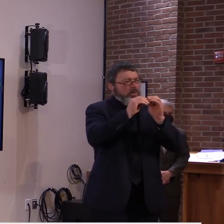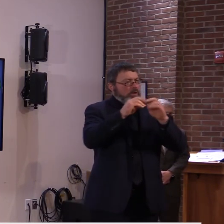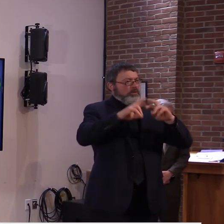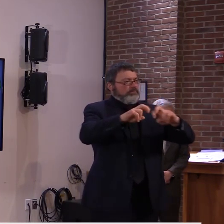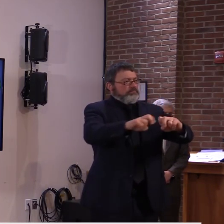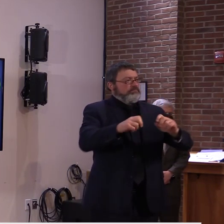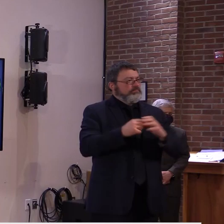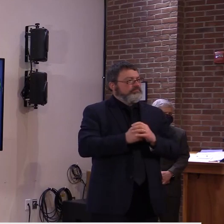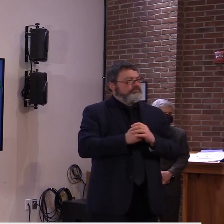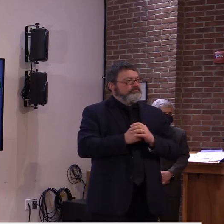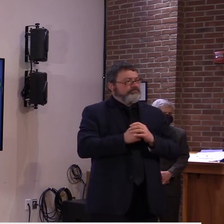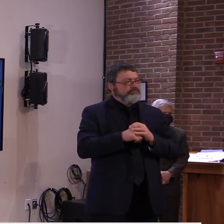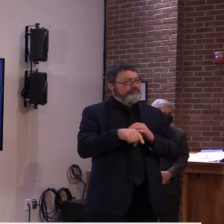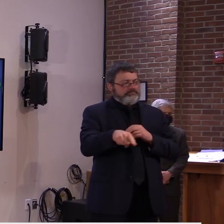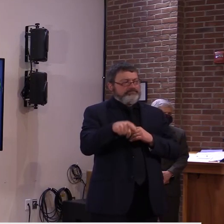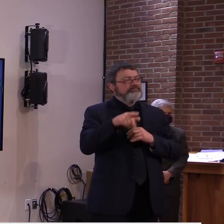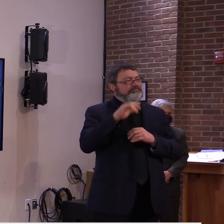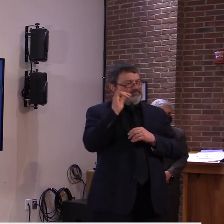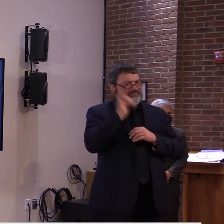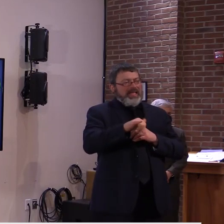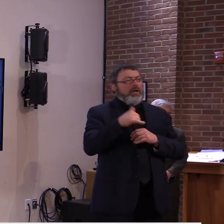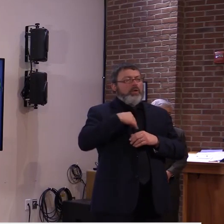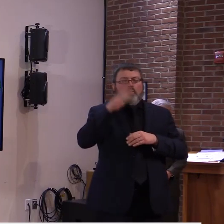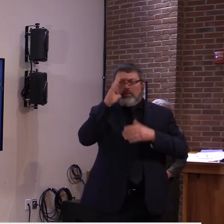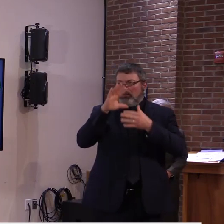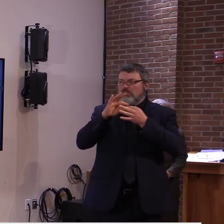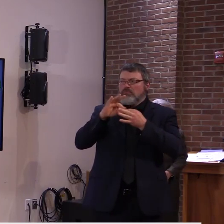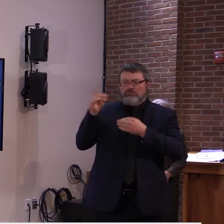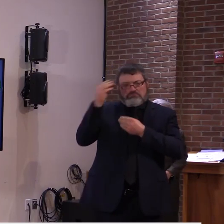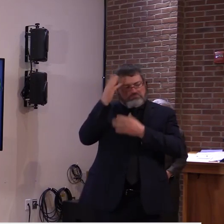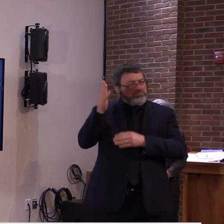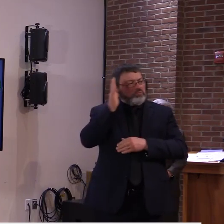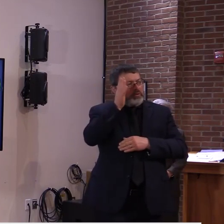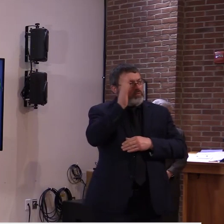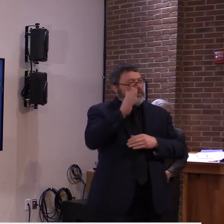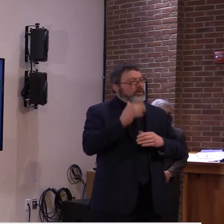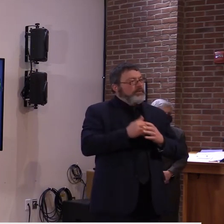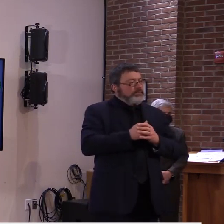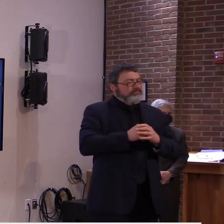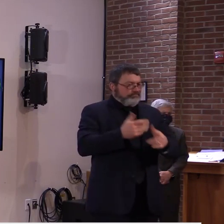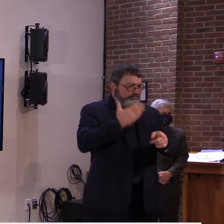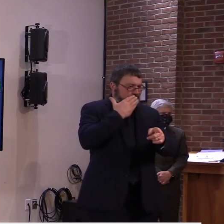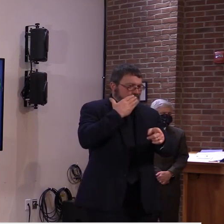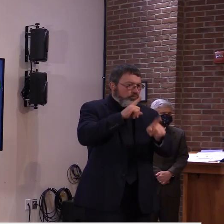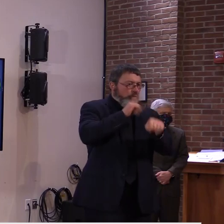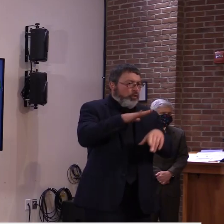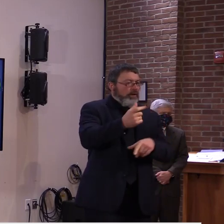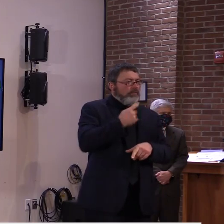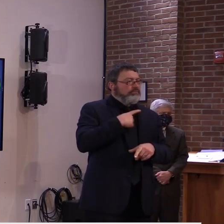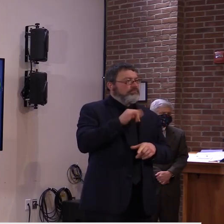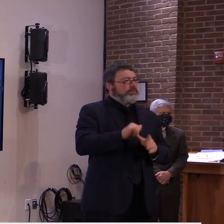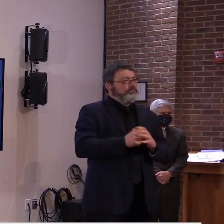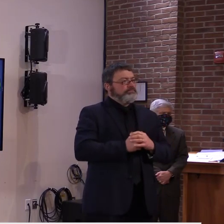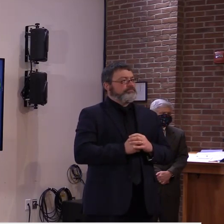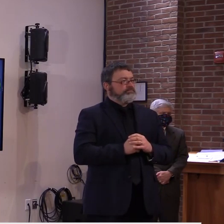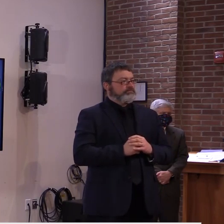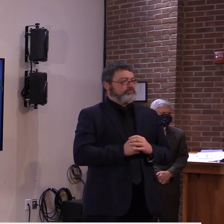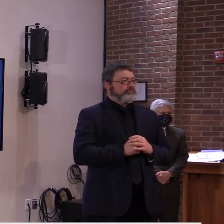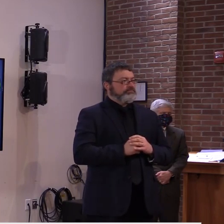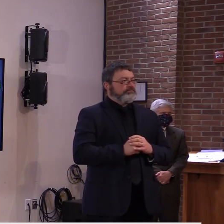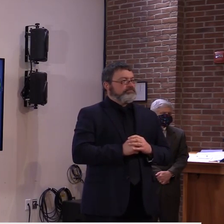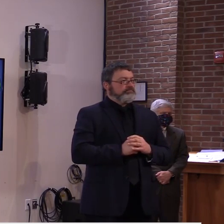can you give us any update at this point in time? And again, it's a reminder that I need to get back involved in this